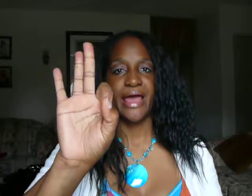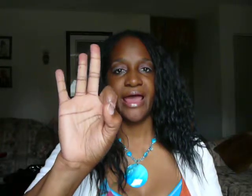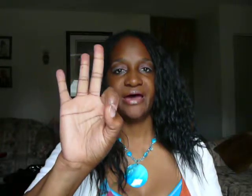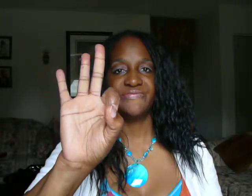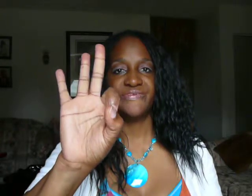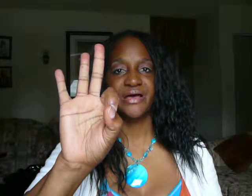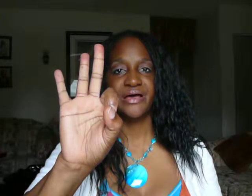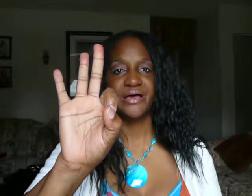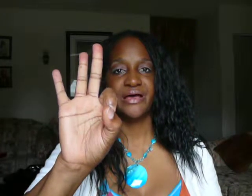F,